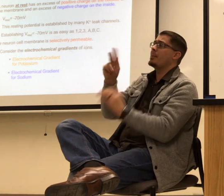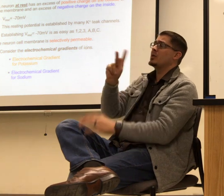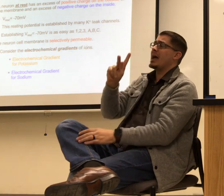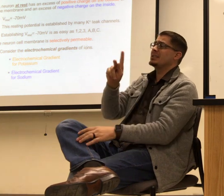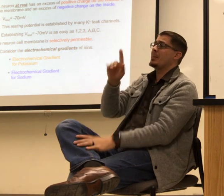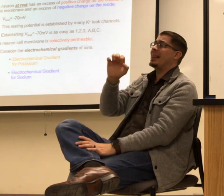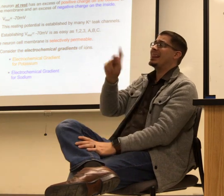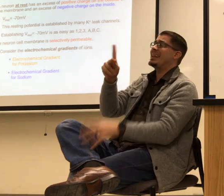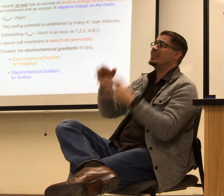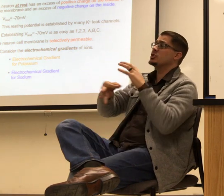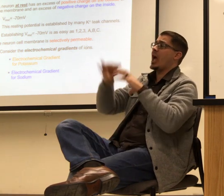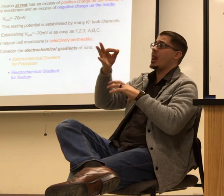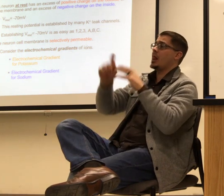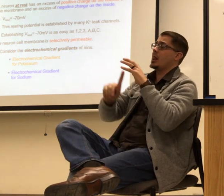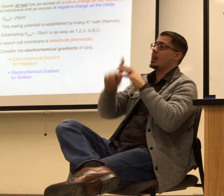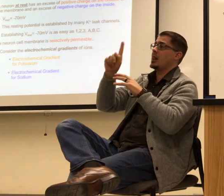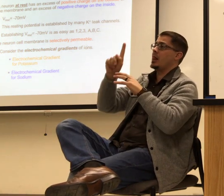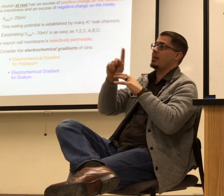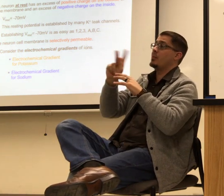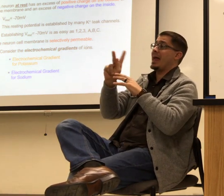leak channels,